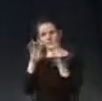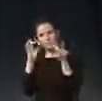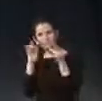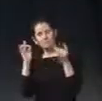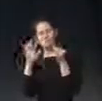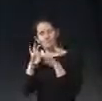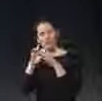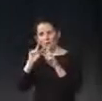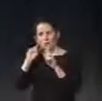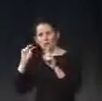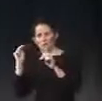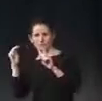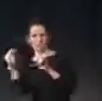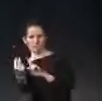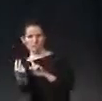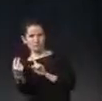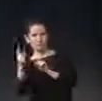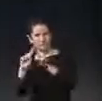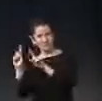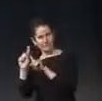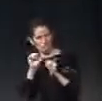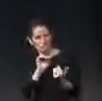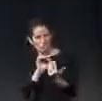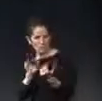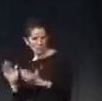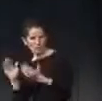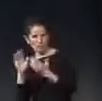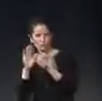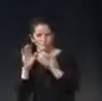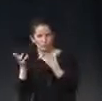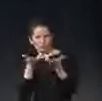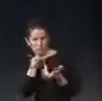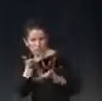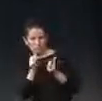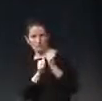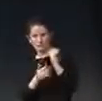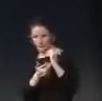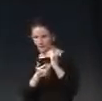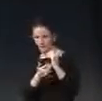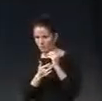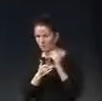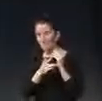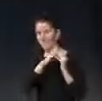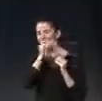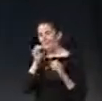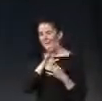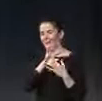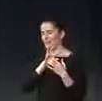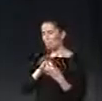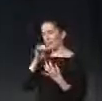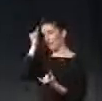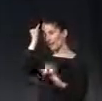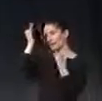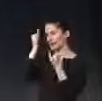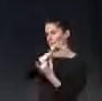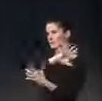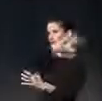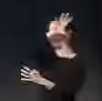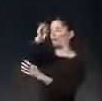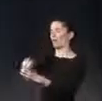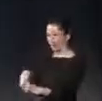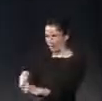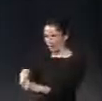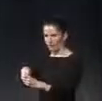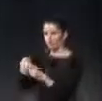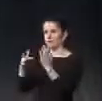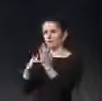of relating to and through technology, and about the ideals that get embedded into long-lived technical systems.